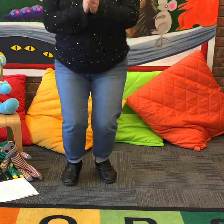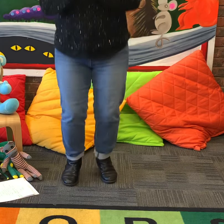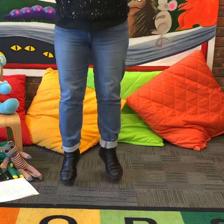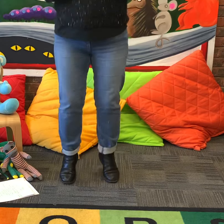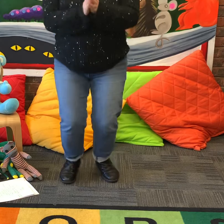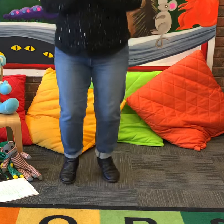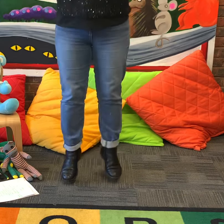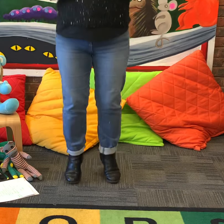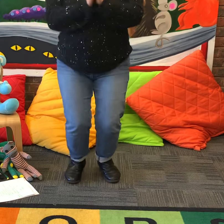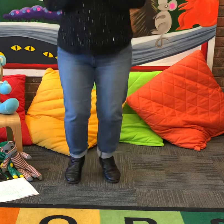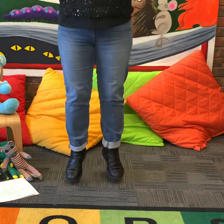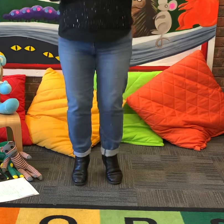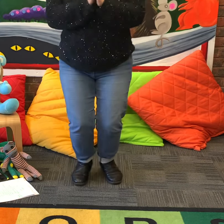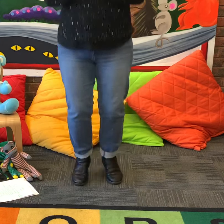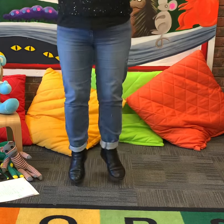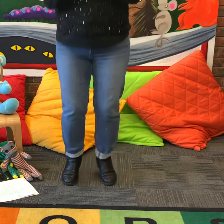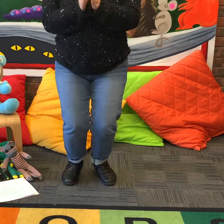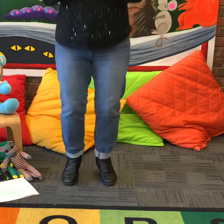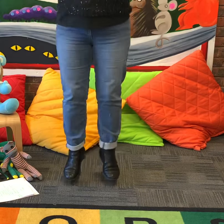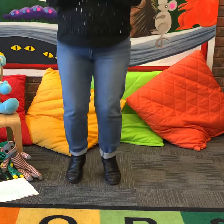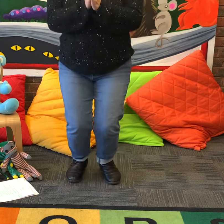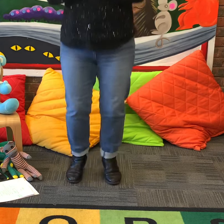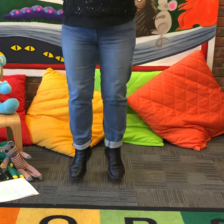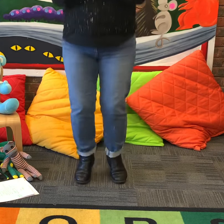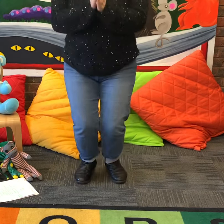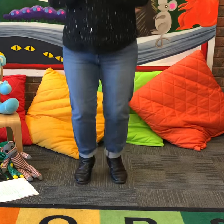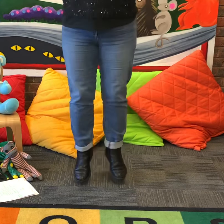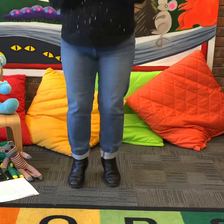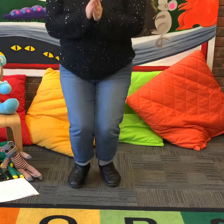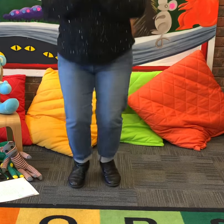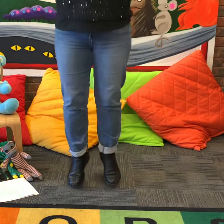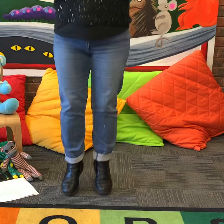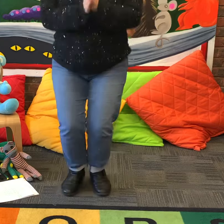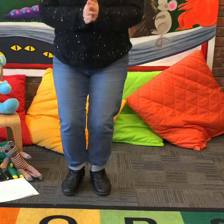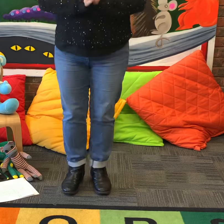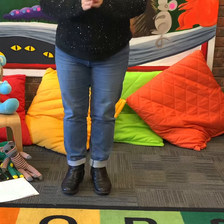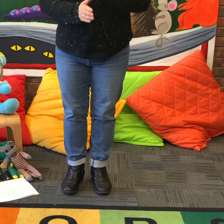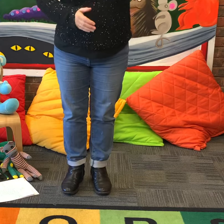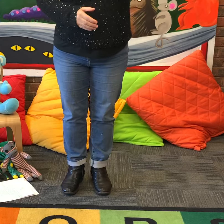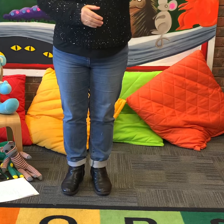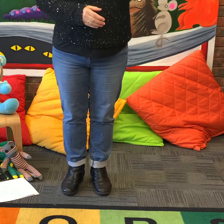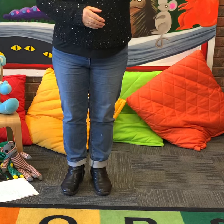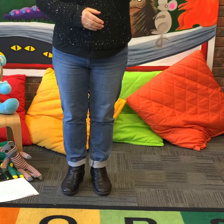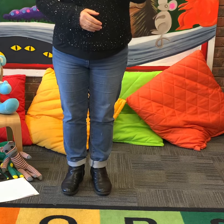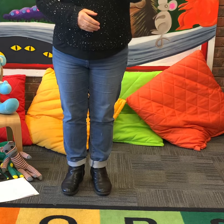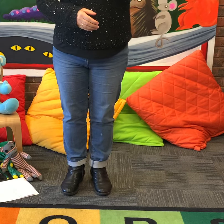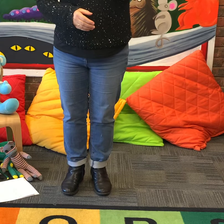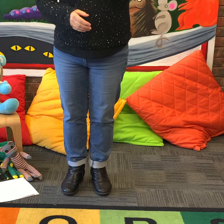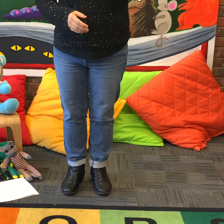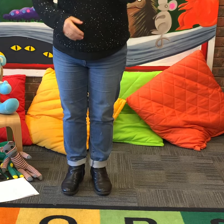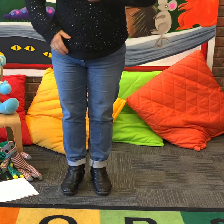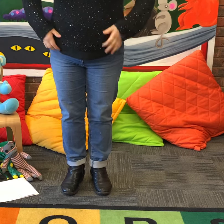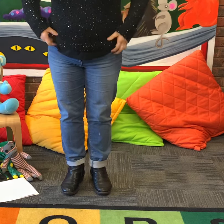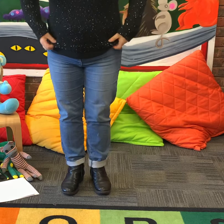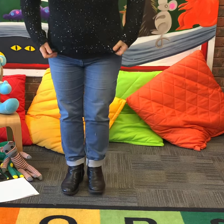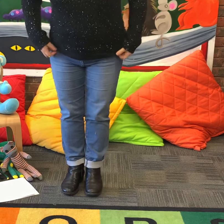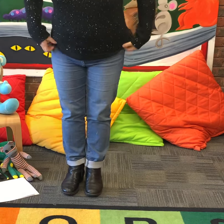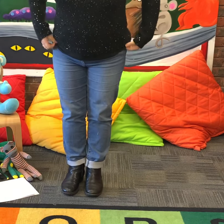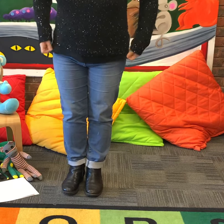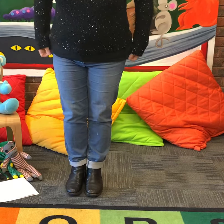hop, hop. Hop, little froggies, hop, hop, hop. Hop and stop. Good job, everybody. Now, just before we sit back down and do our